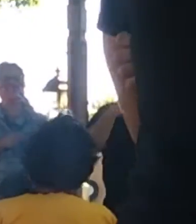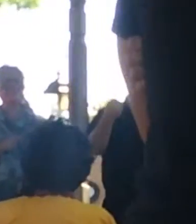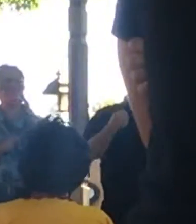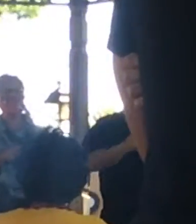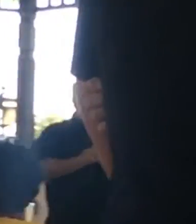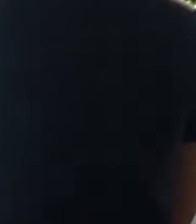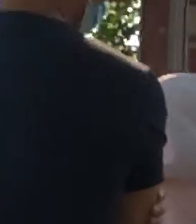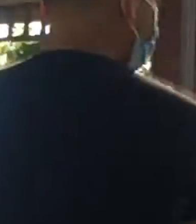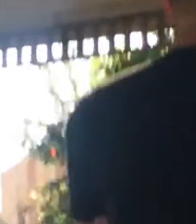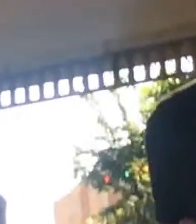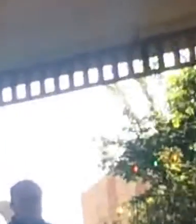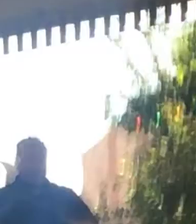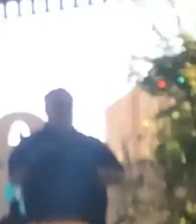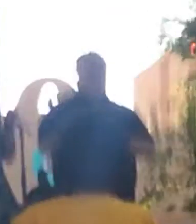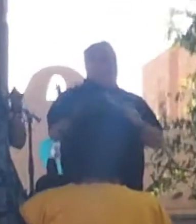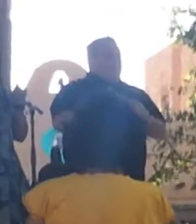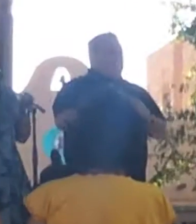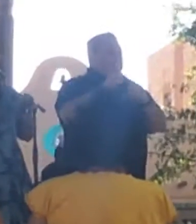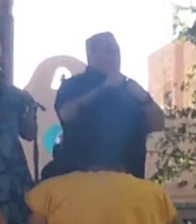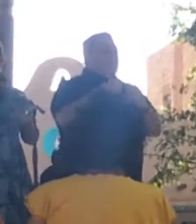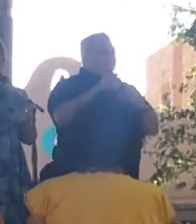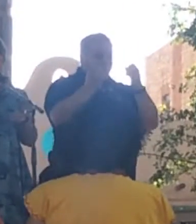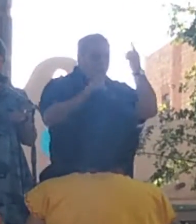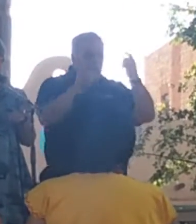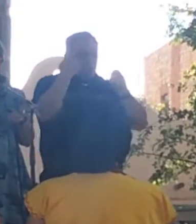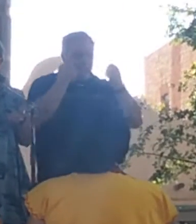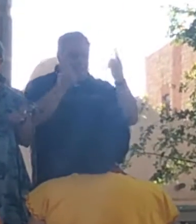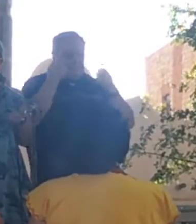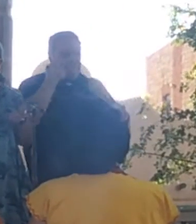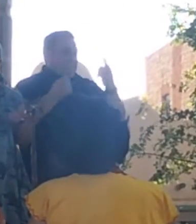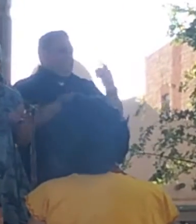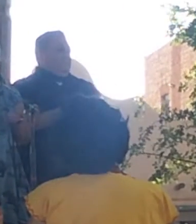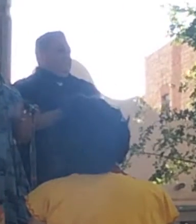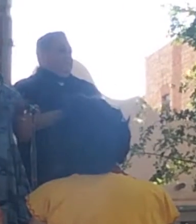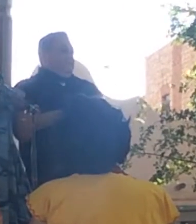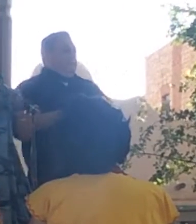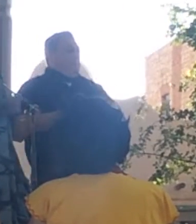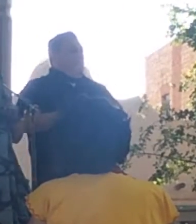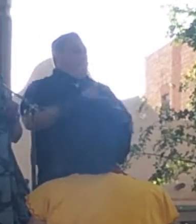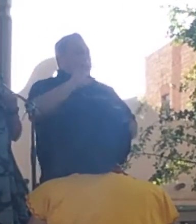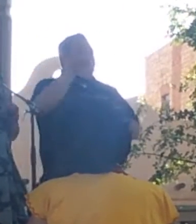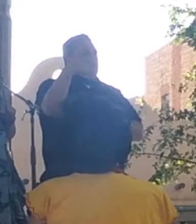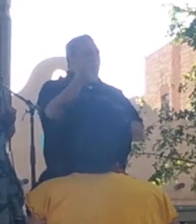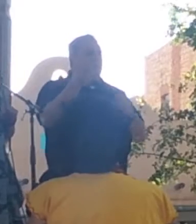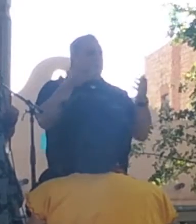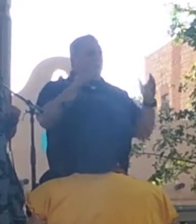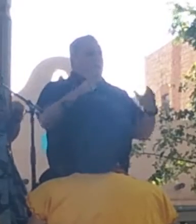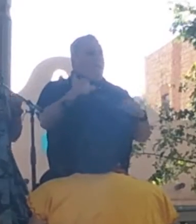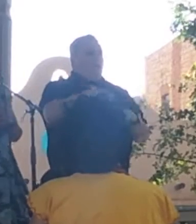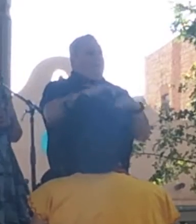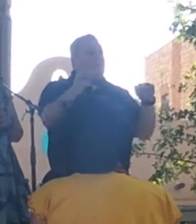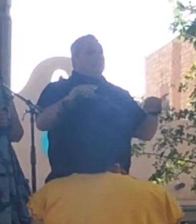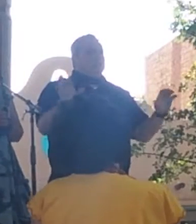courage and especially of understanding. And the only way that we